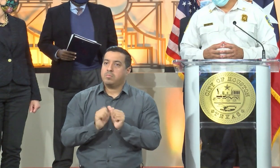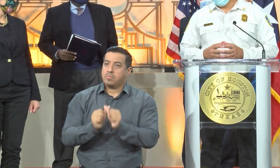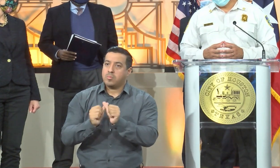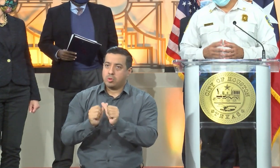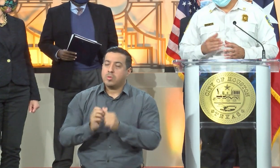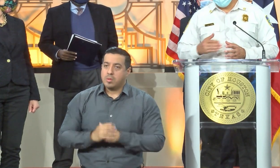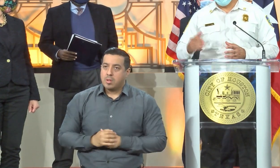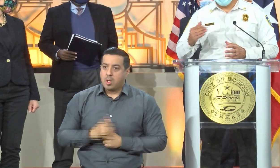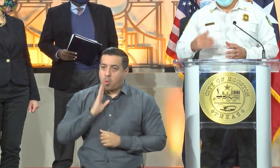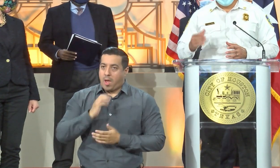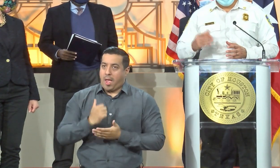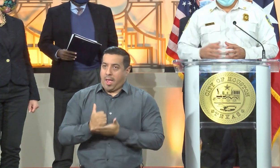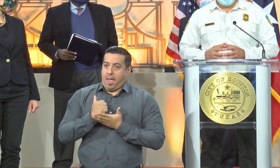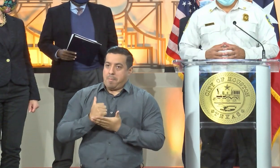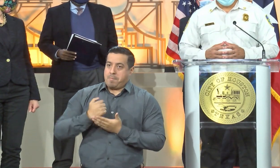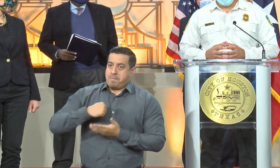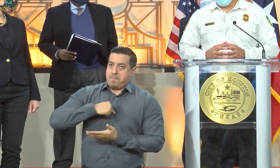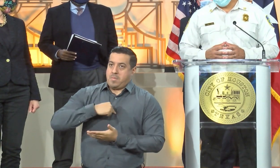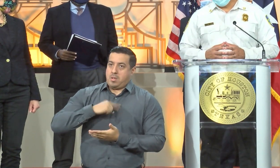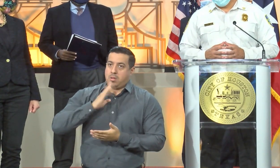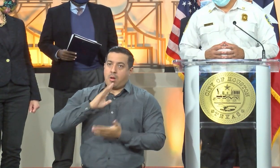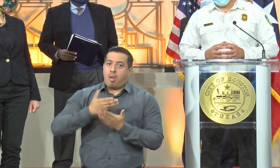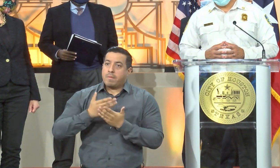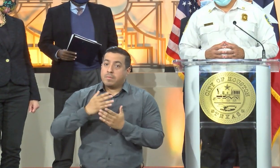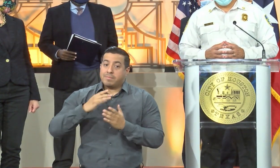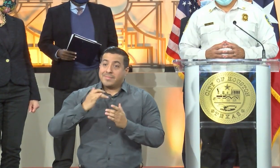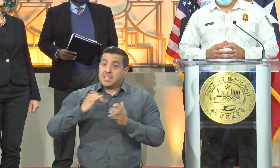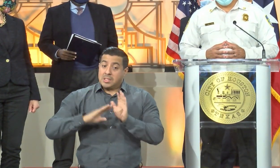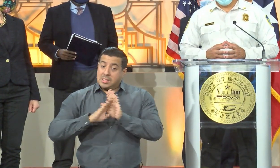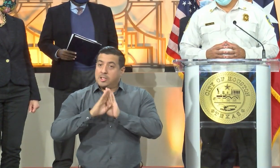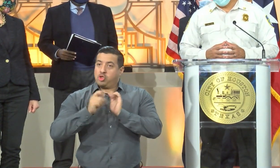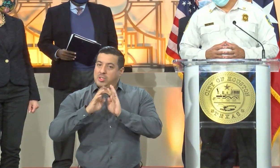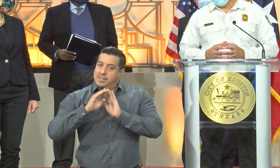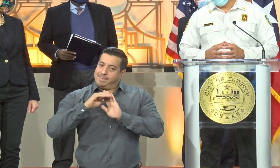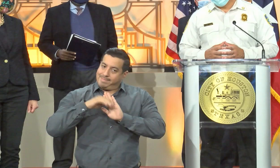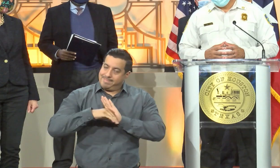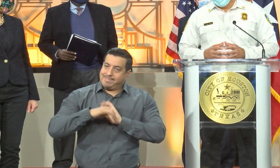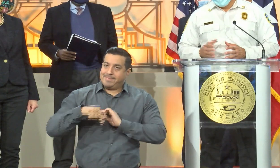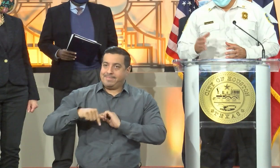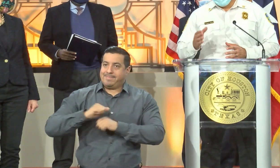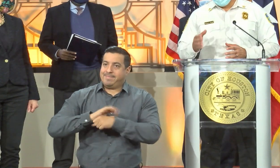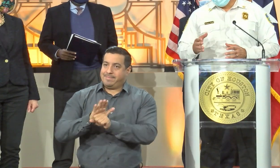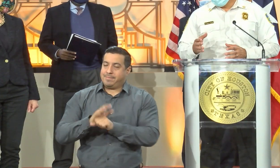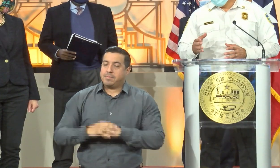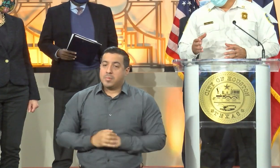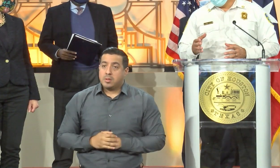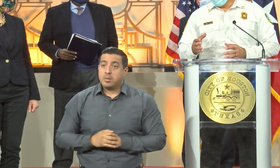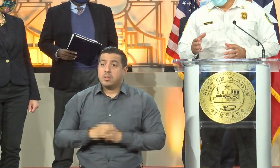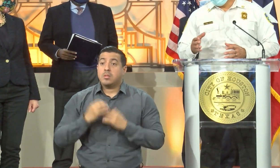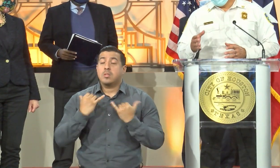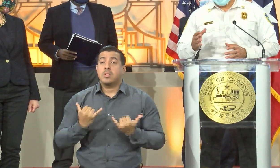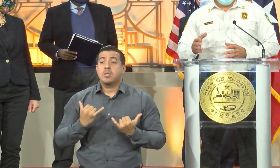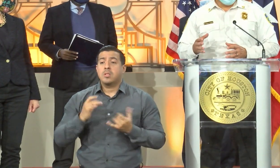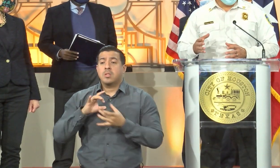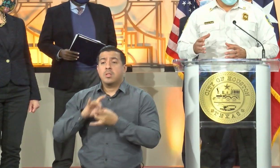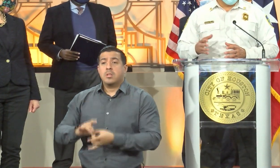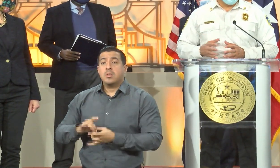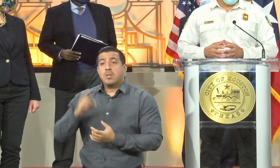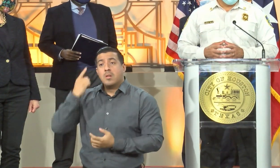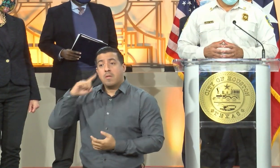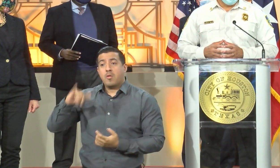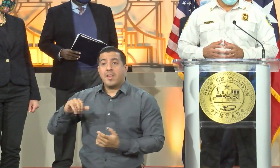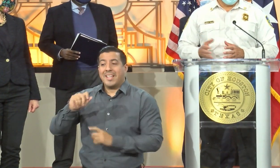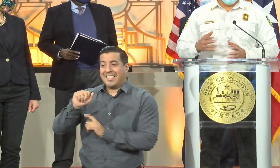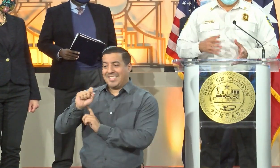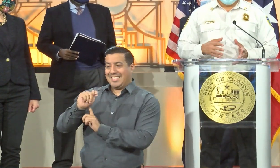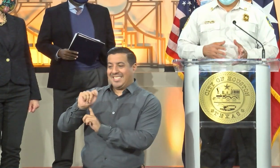us stem the sharp increase in this virus. In regards to the occupancy task